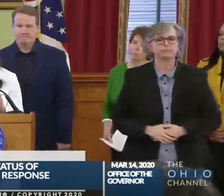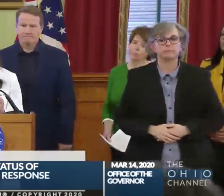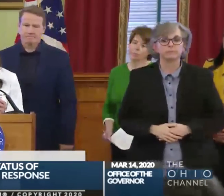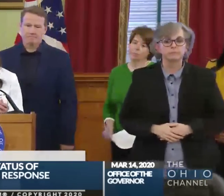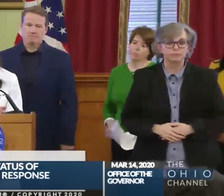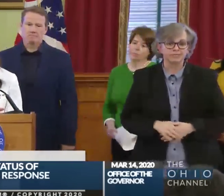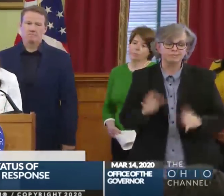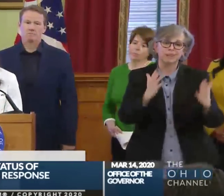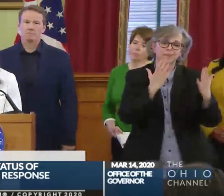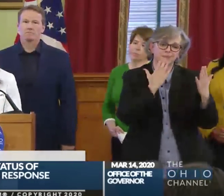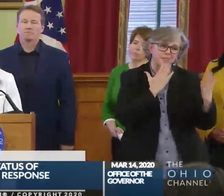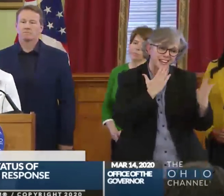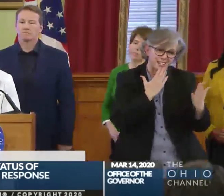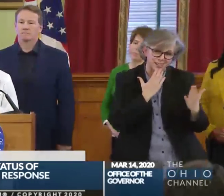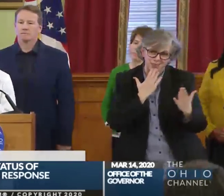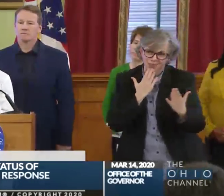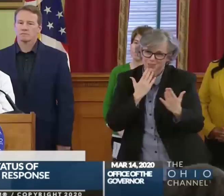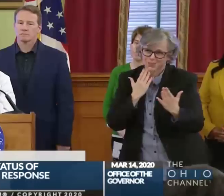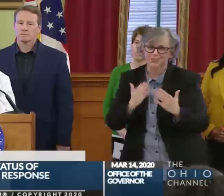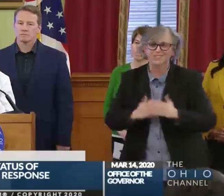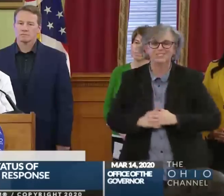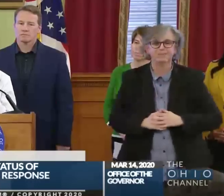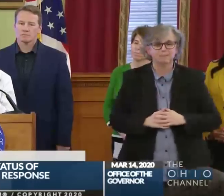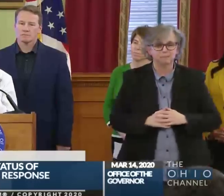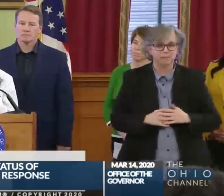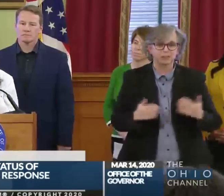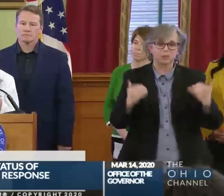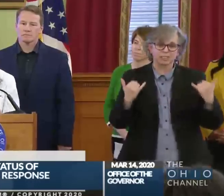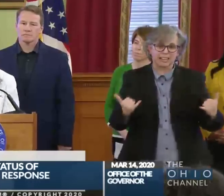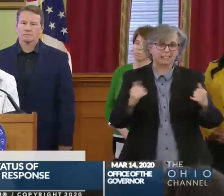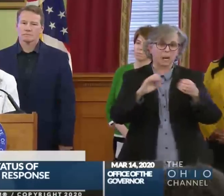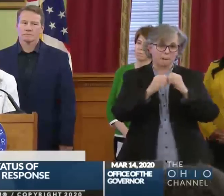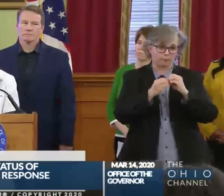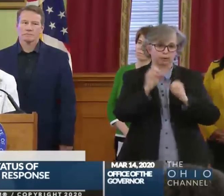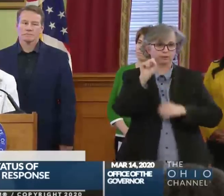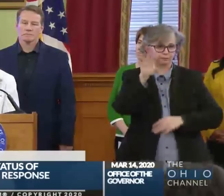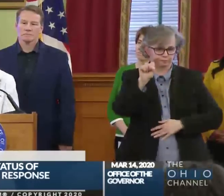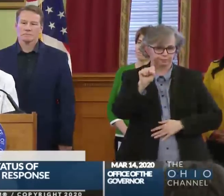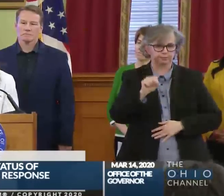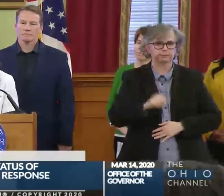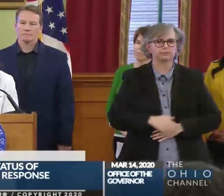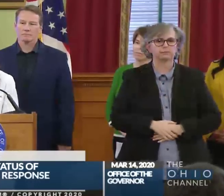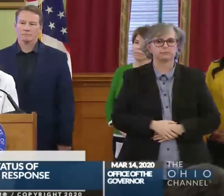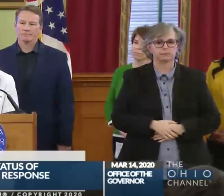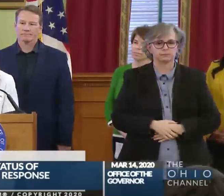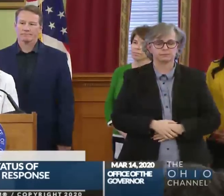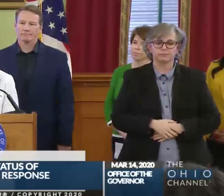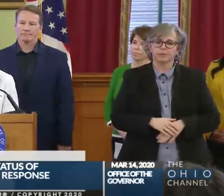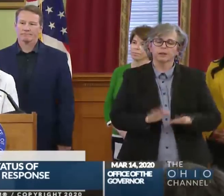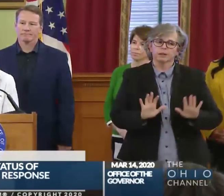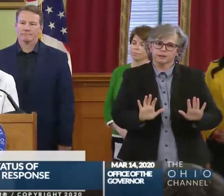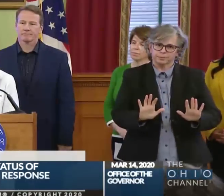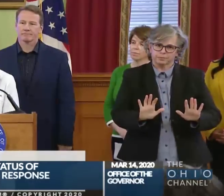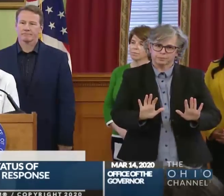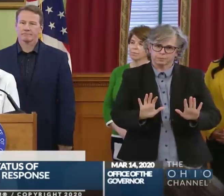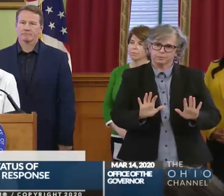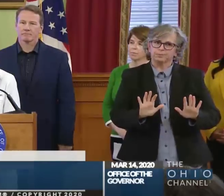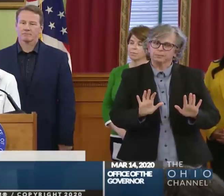Let me start with our figures for today. And we have right